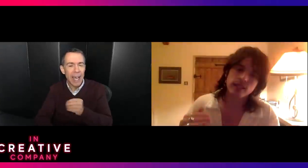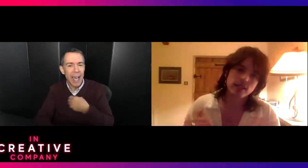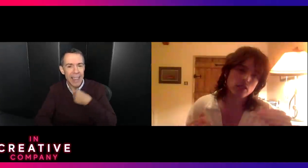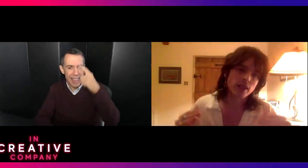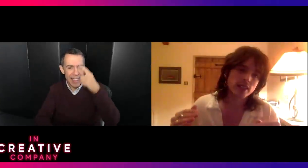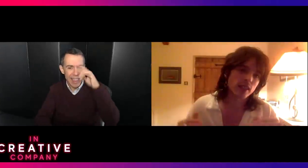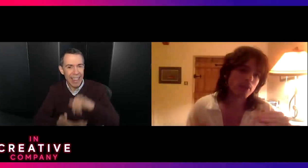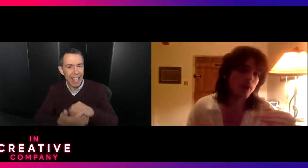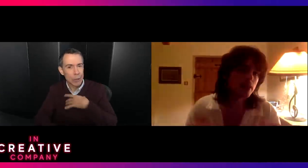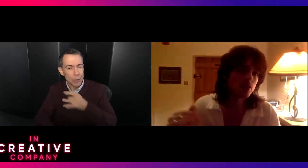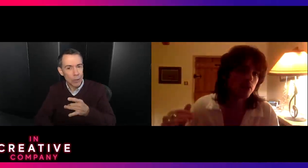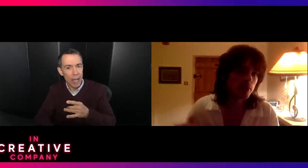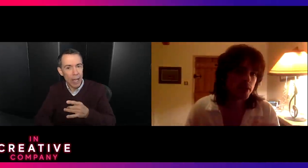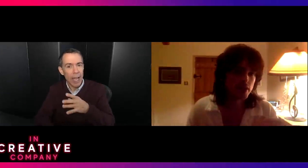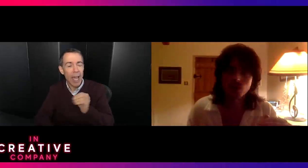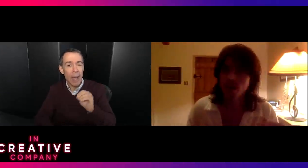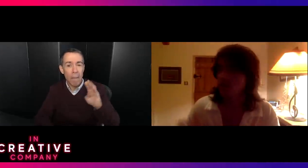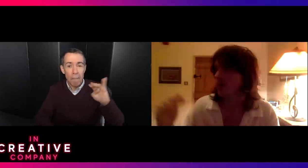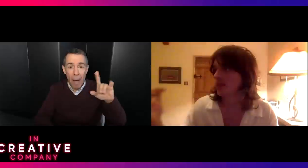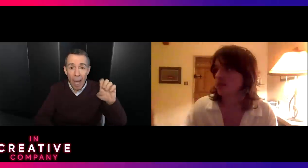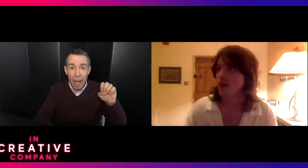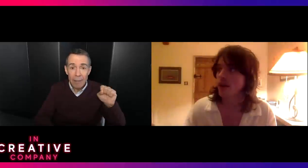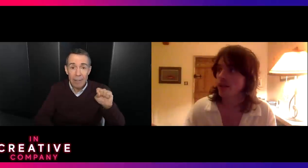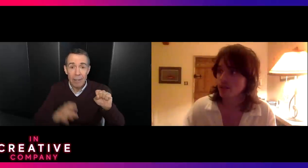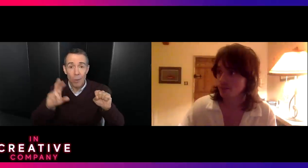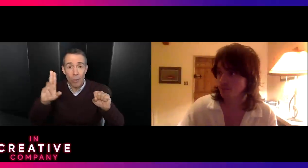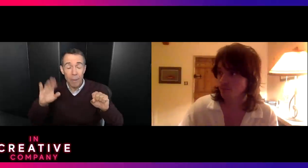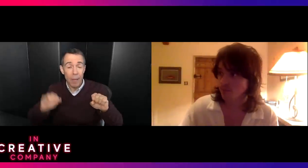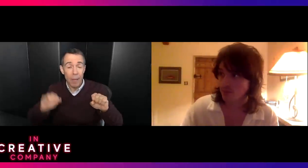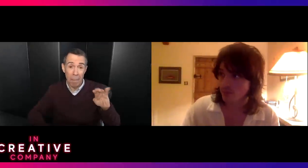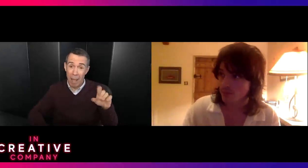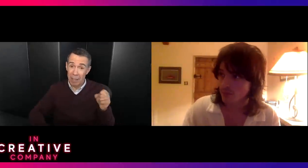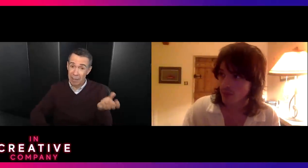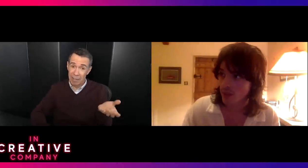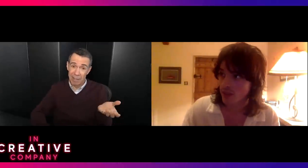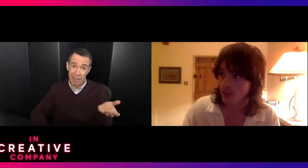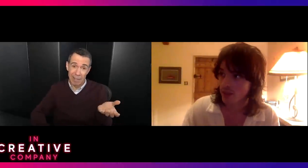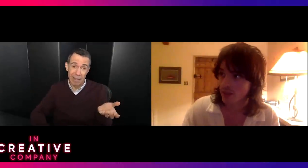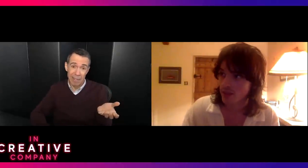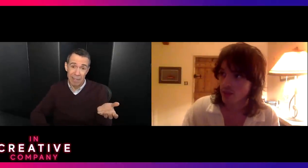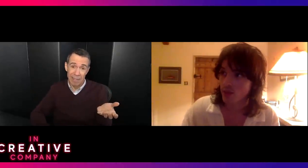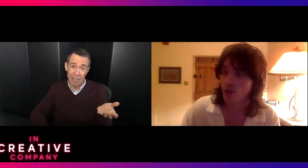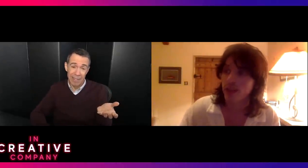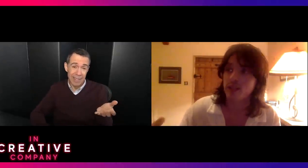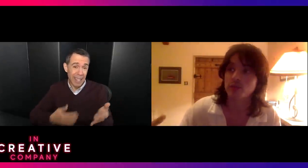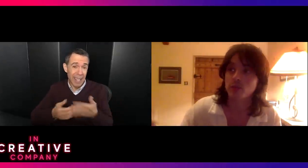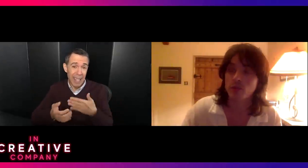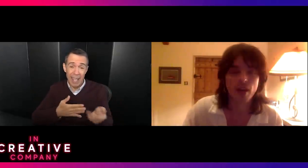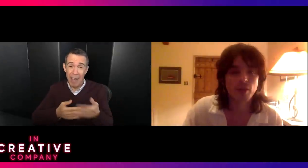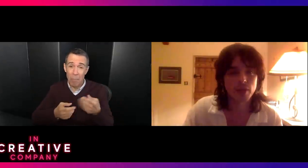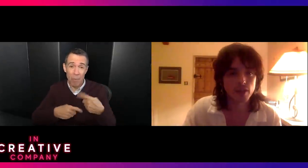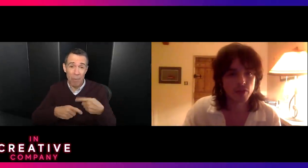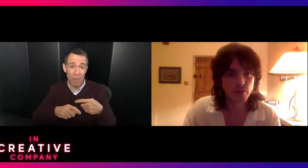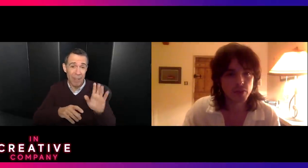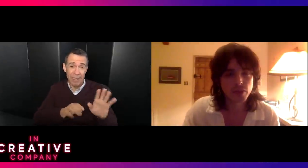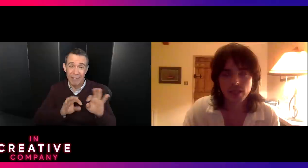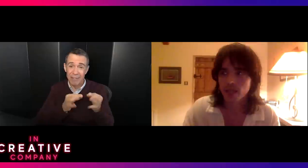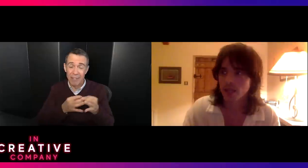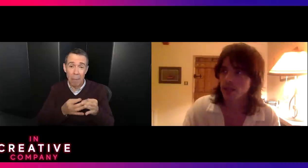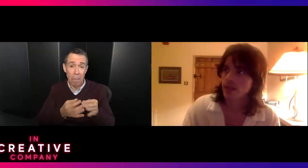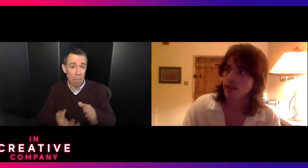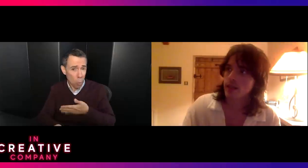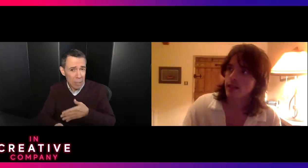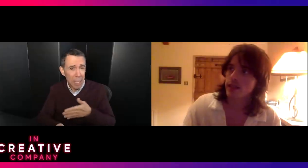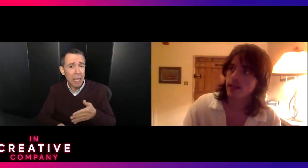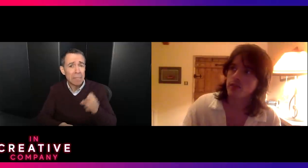I think that's interesting in Miles and Ruby's situation because Miles, even though he comes from a family of